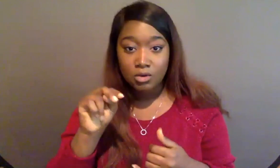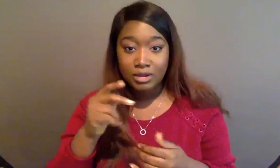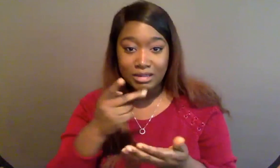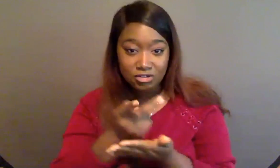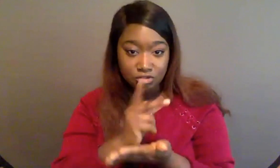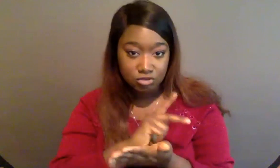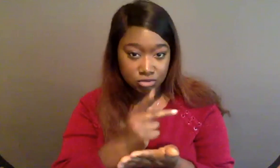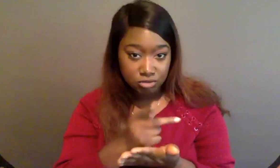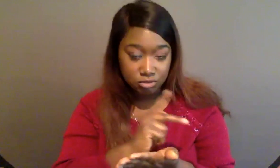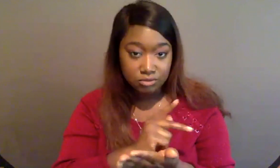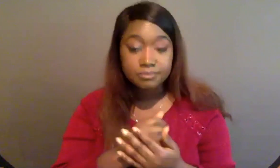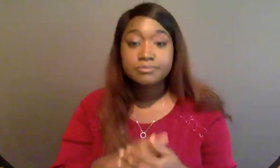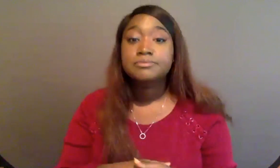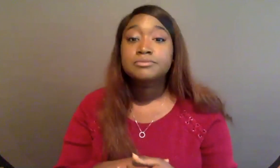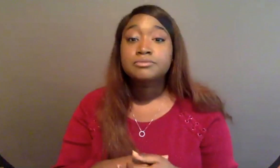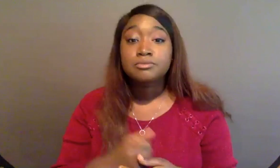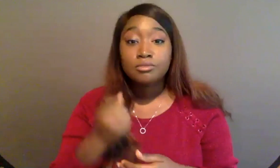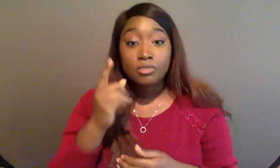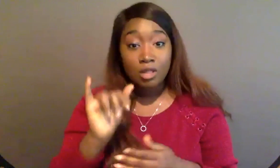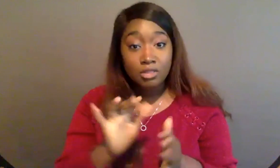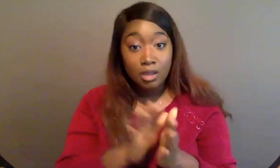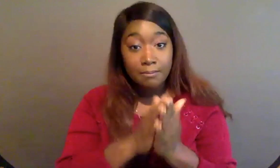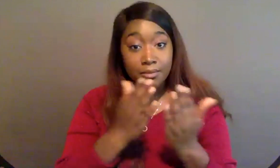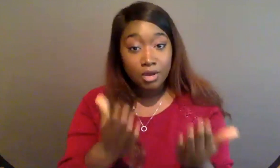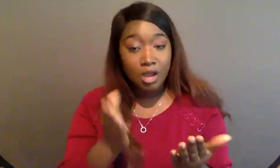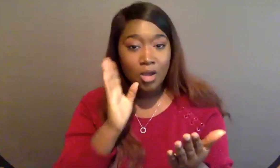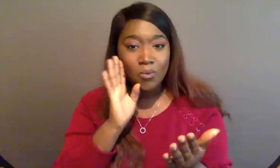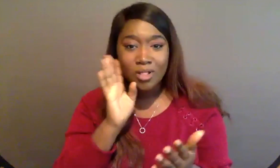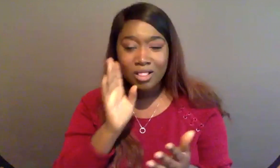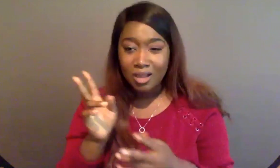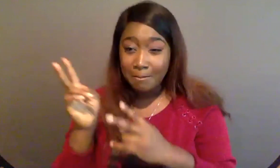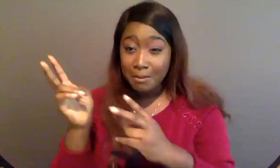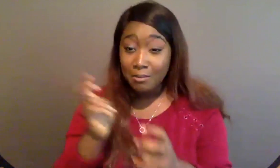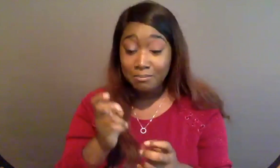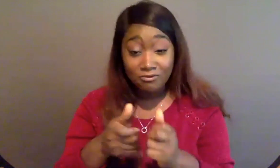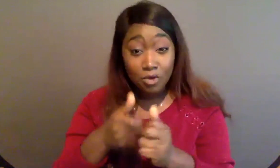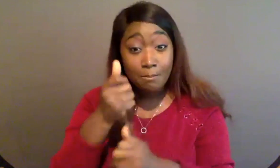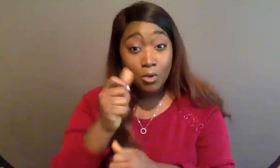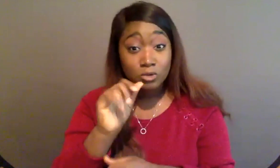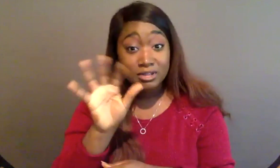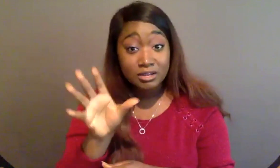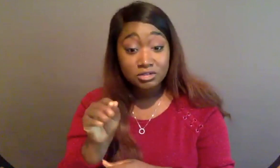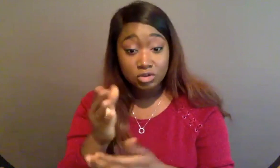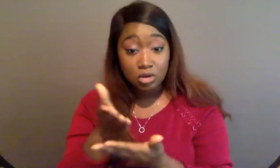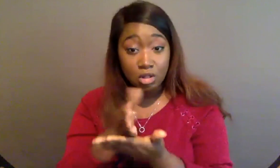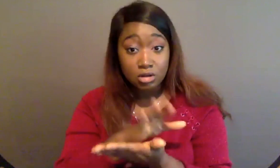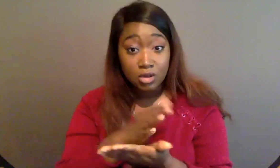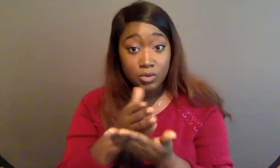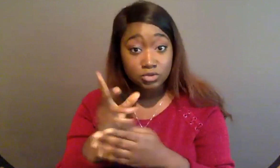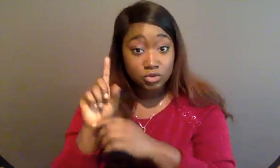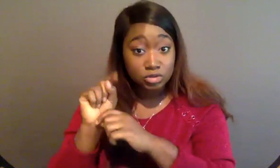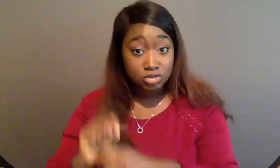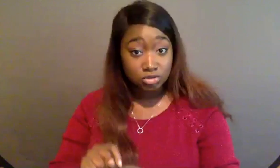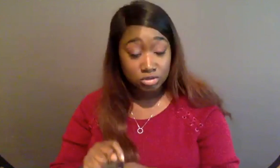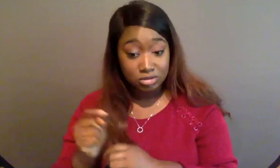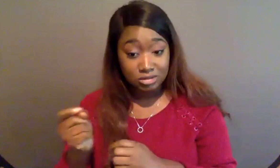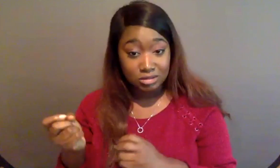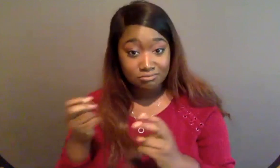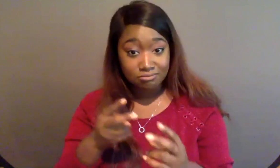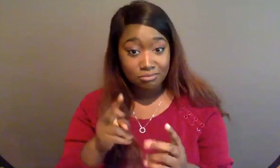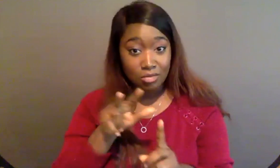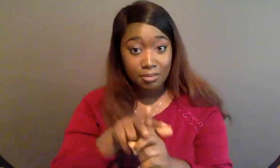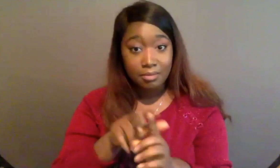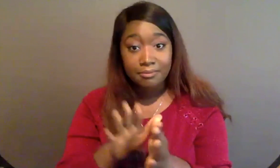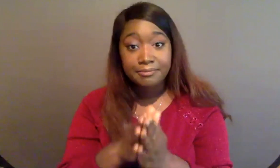And it basically takes from most Asian culinary traditions and gives